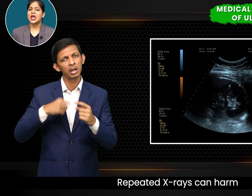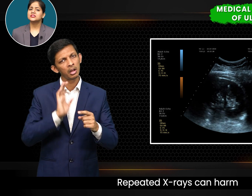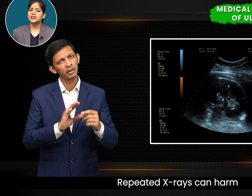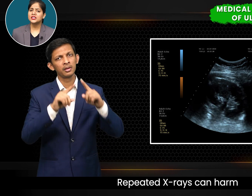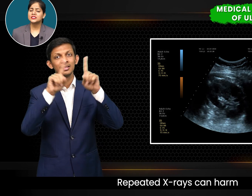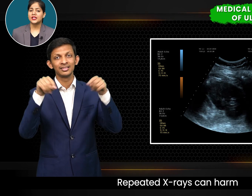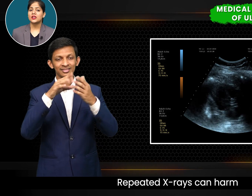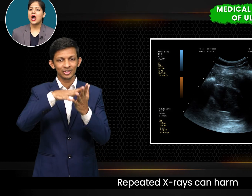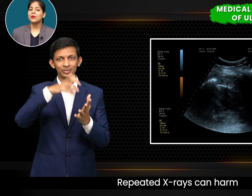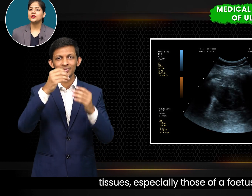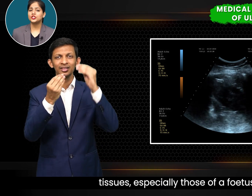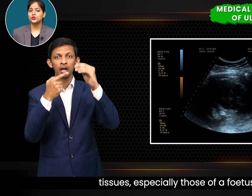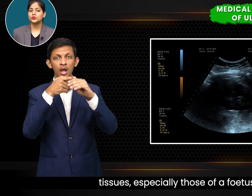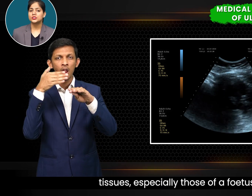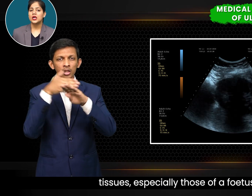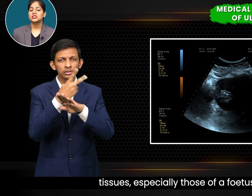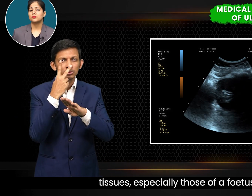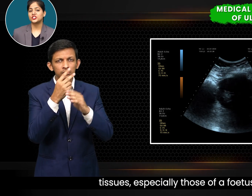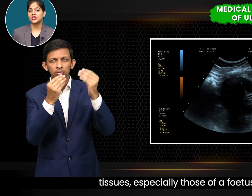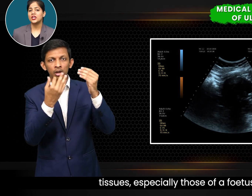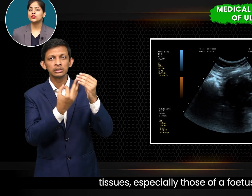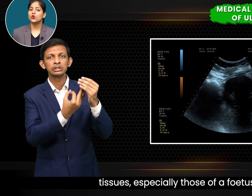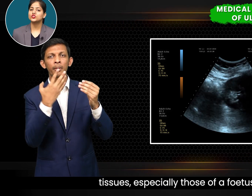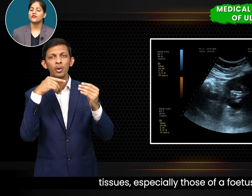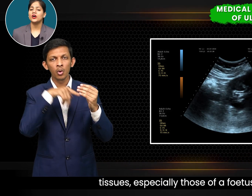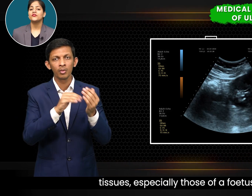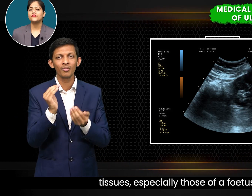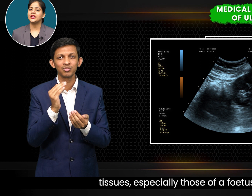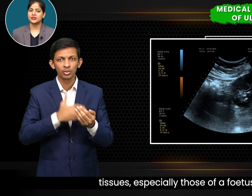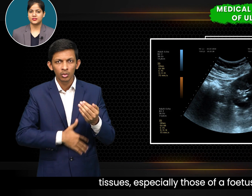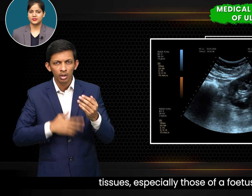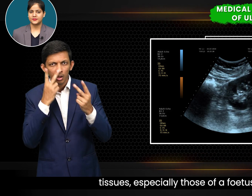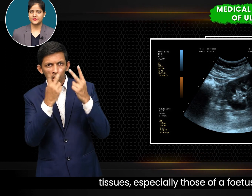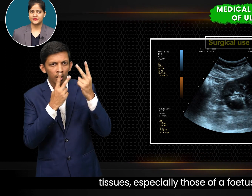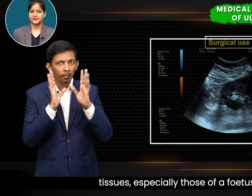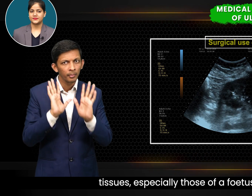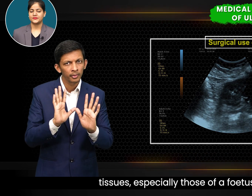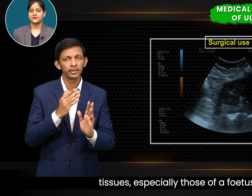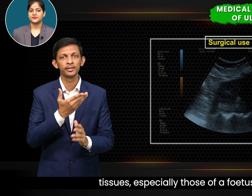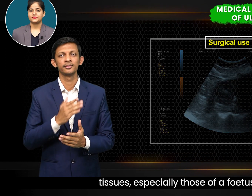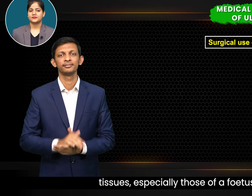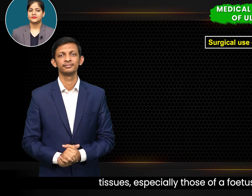Repeated X-rays can harm tissues, especially those of a fetus.